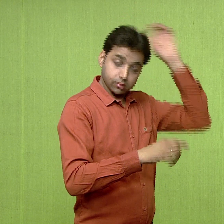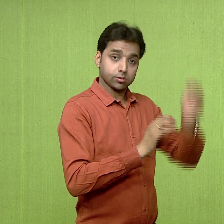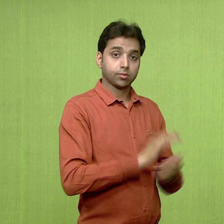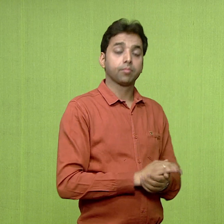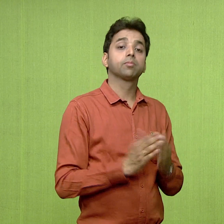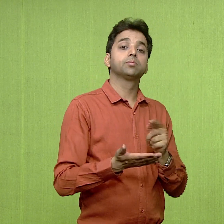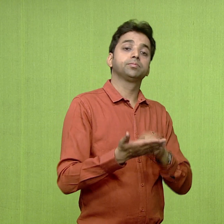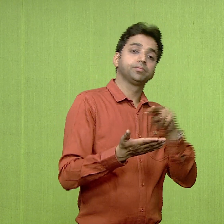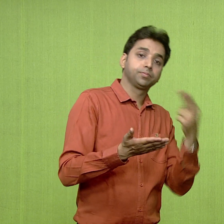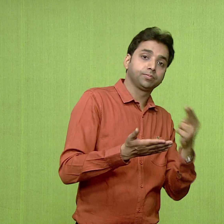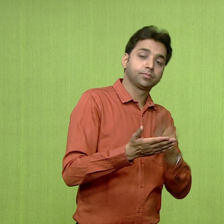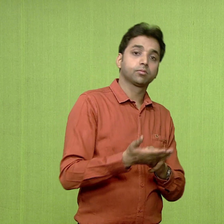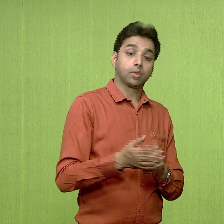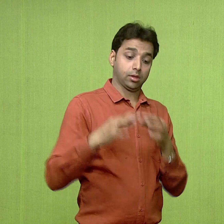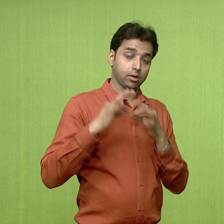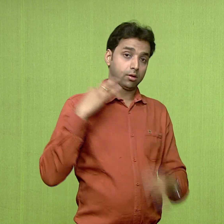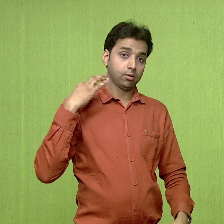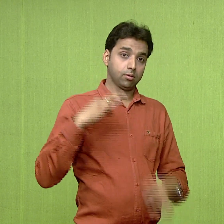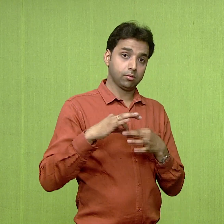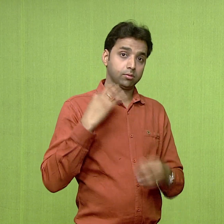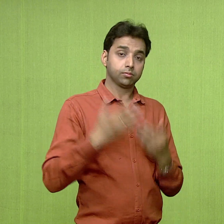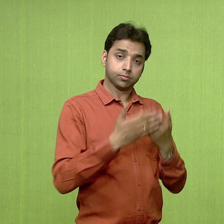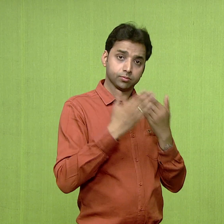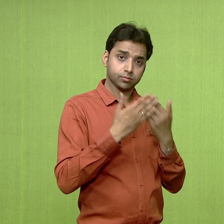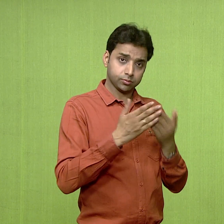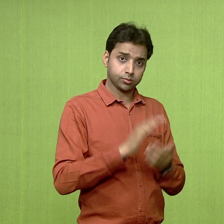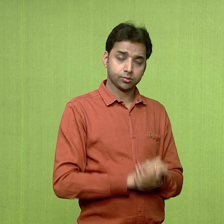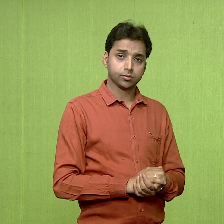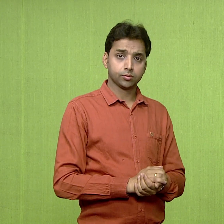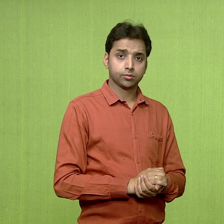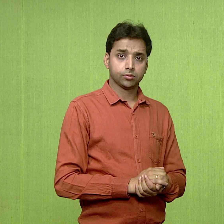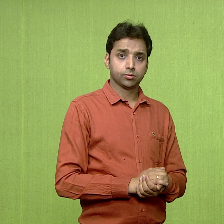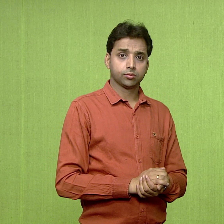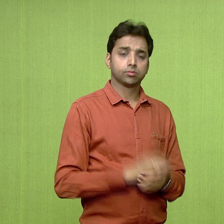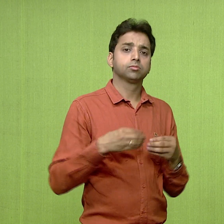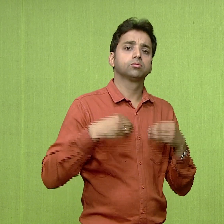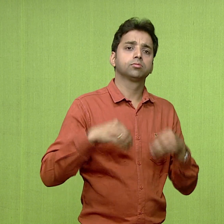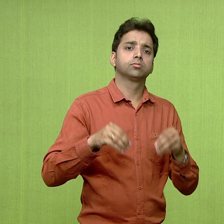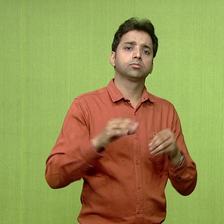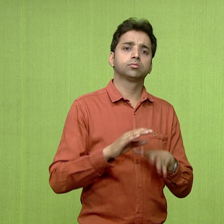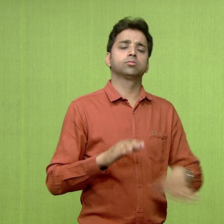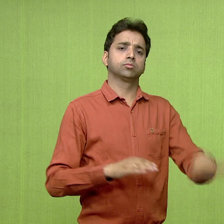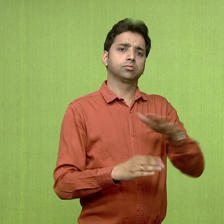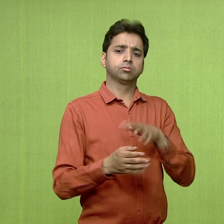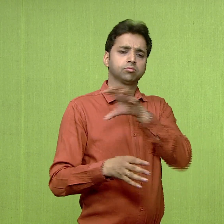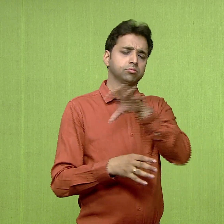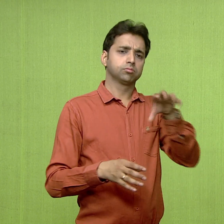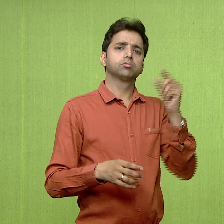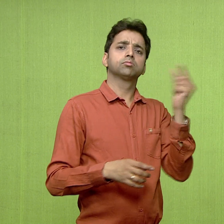And Brahminic education was given in these institutions.